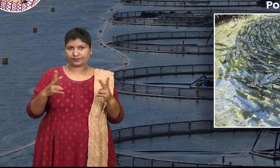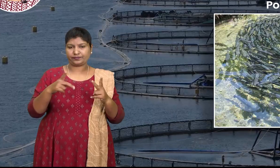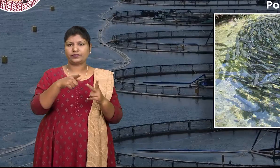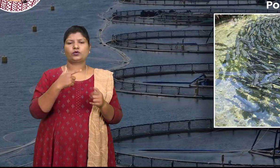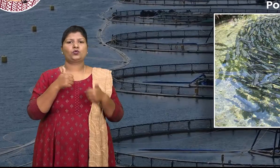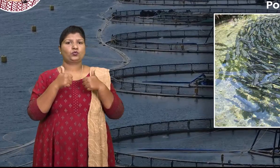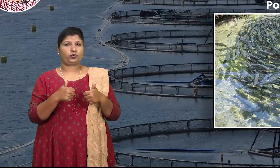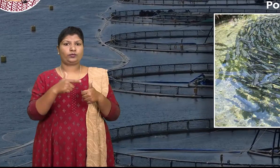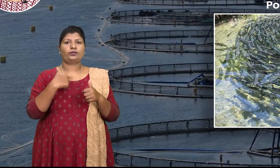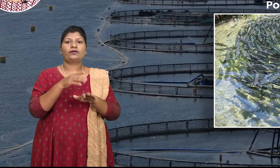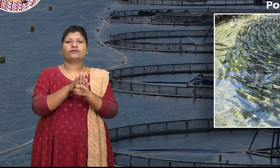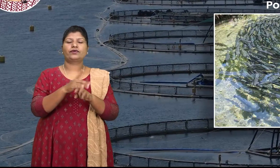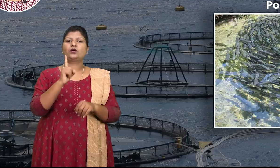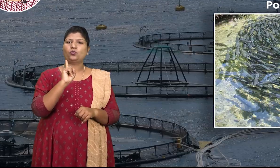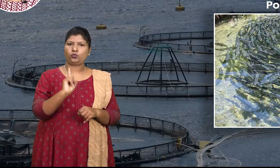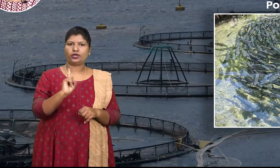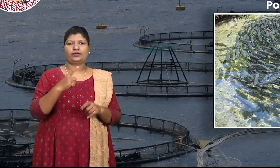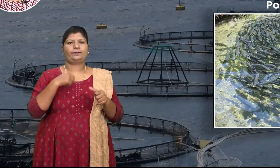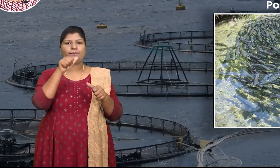fishes in one pond.